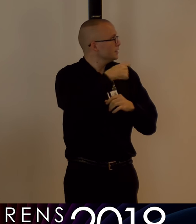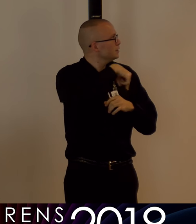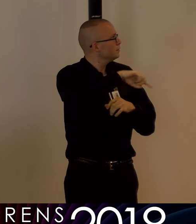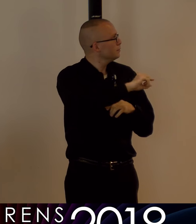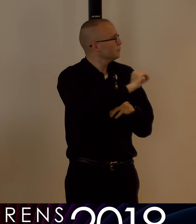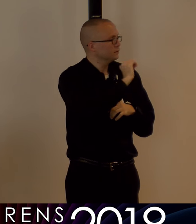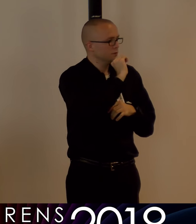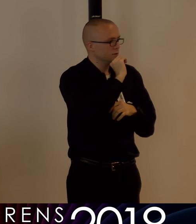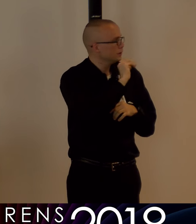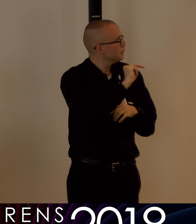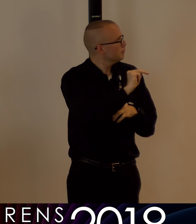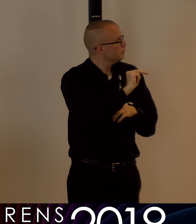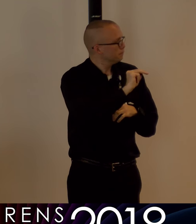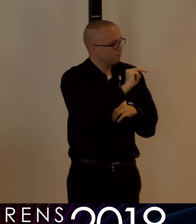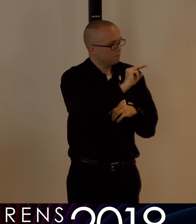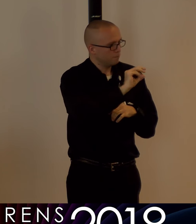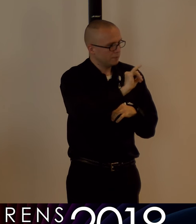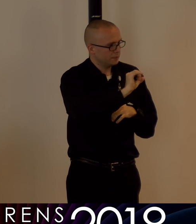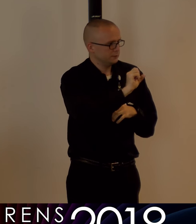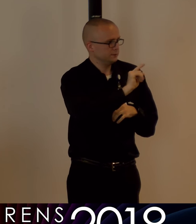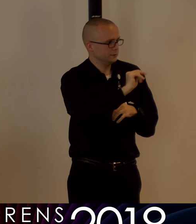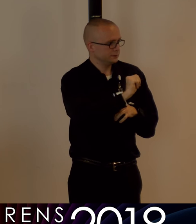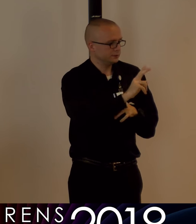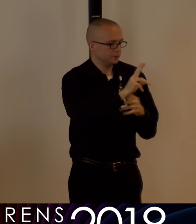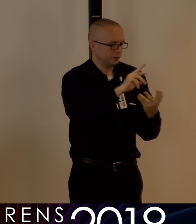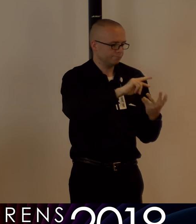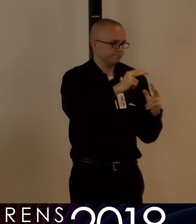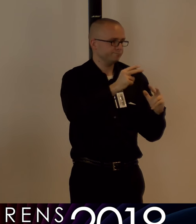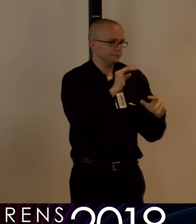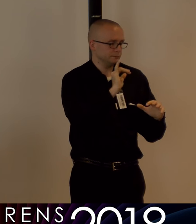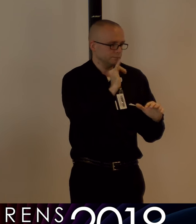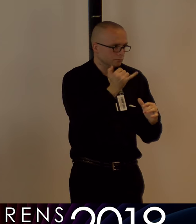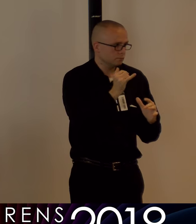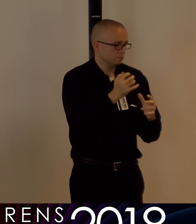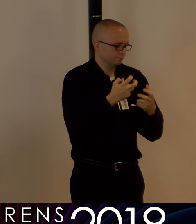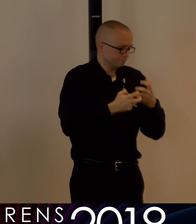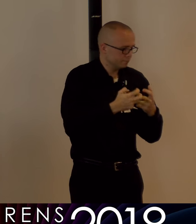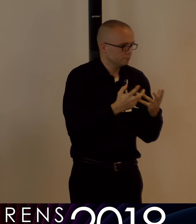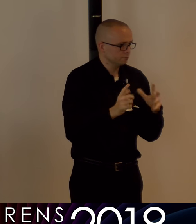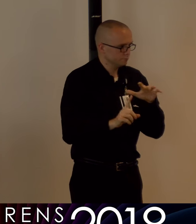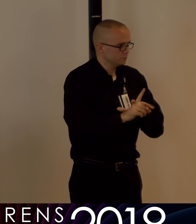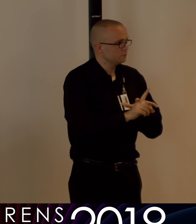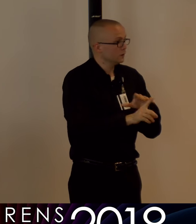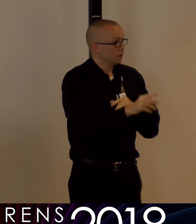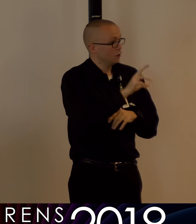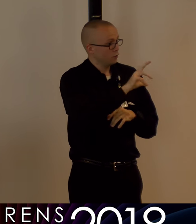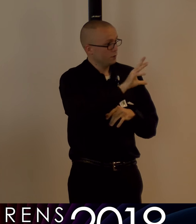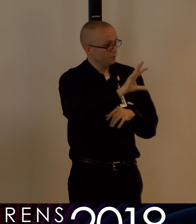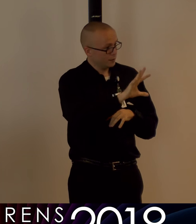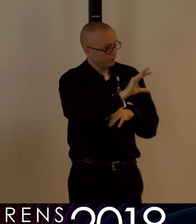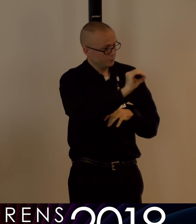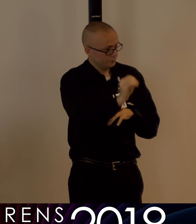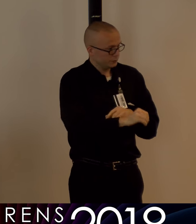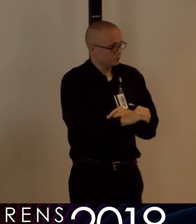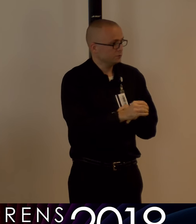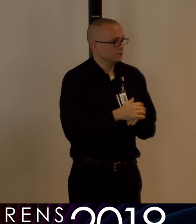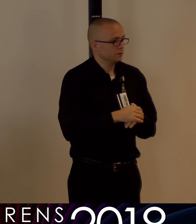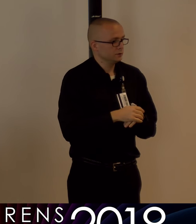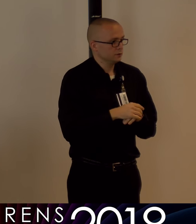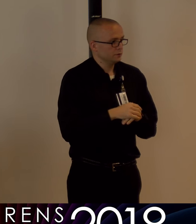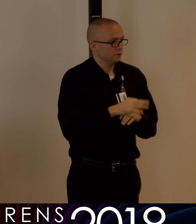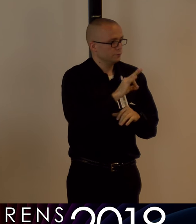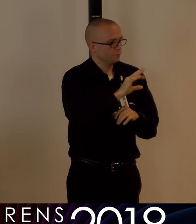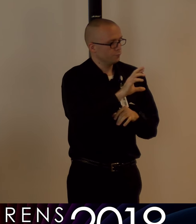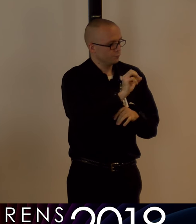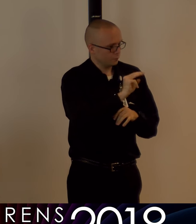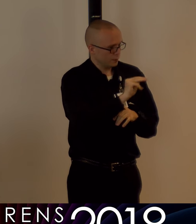called nonsense, so they disrupt the function of the protein. Another 35% are frame shift, so they shift